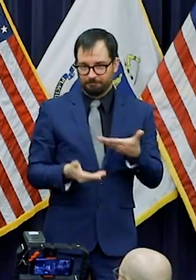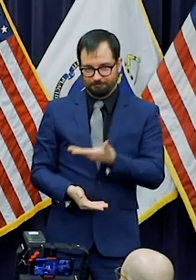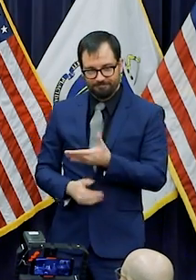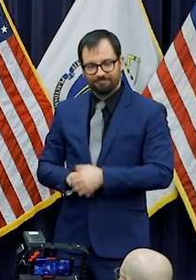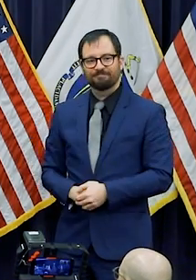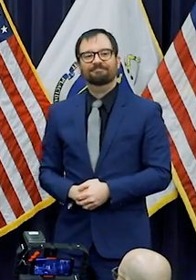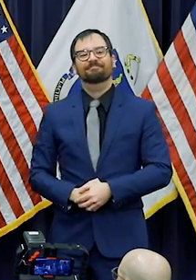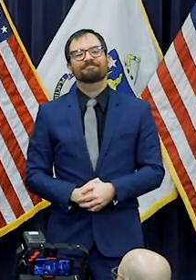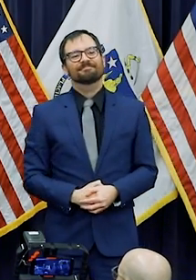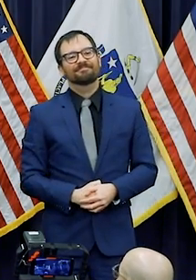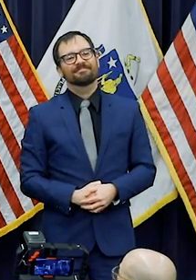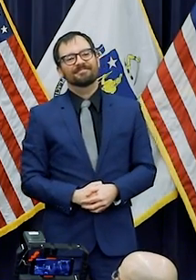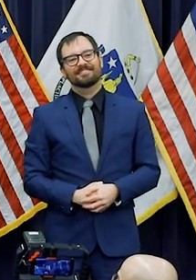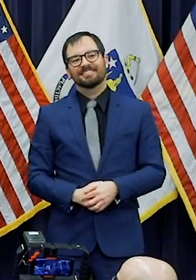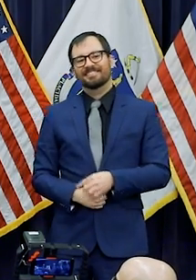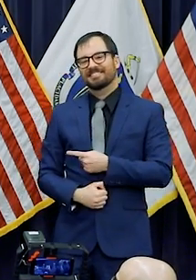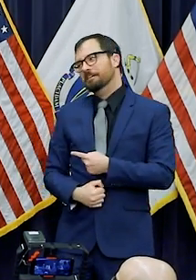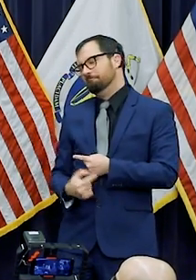And Command Center.